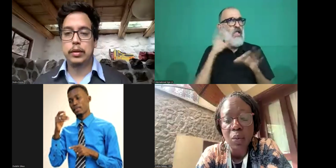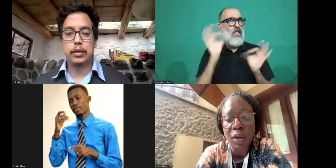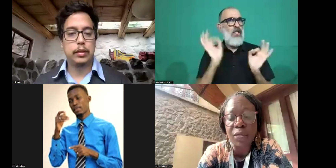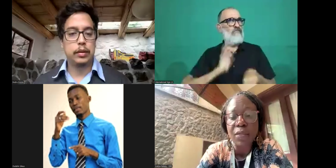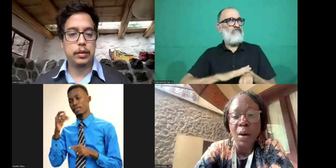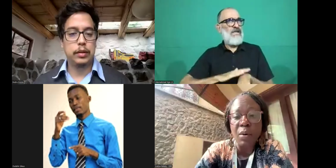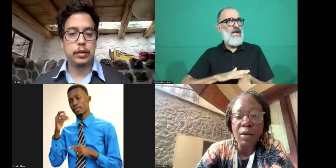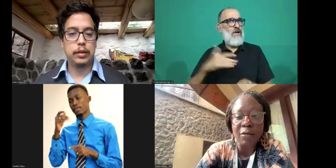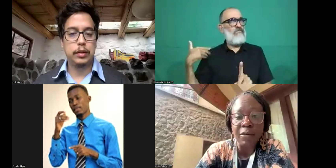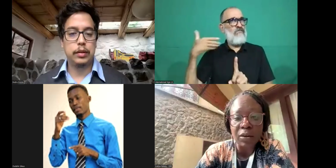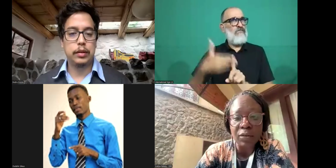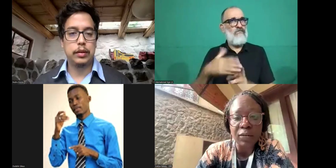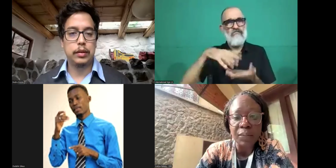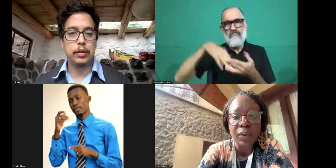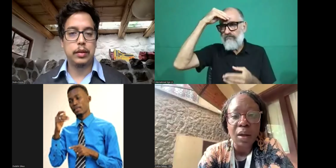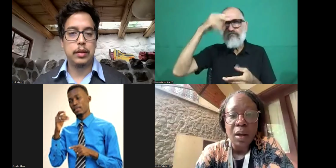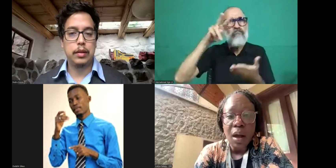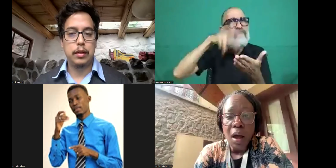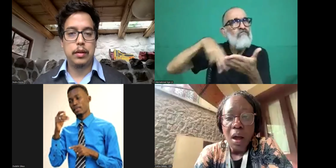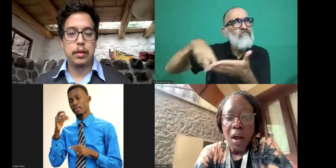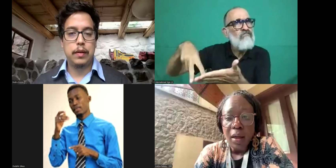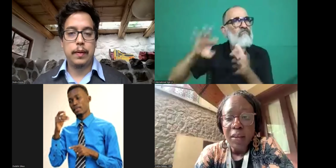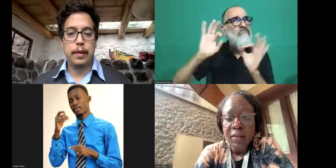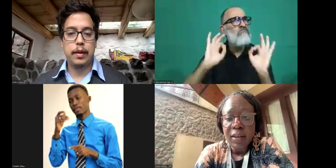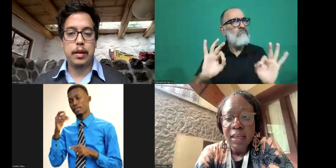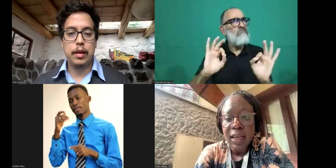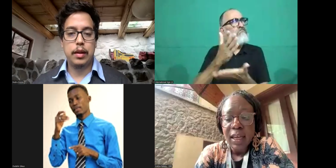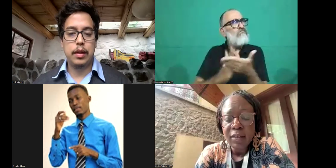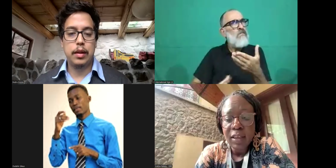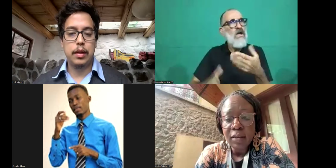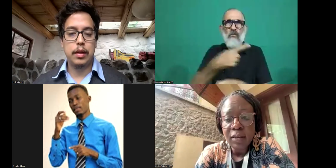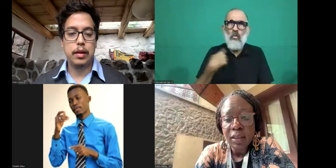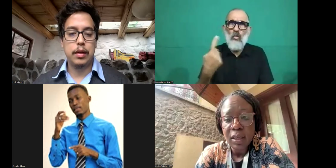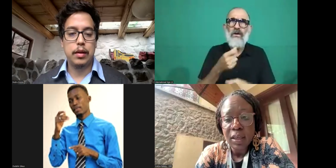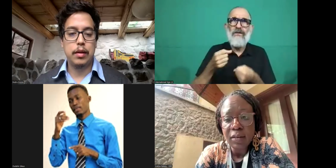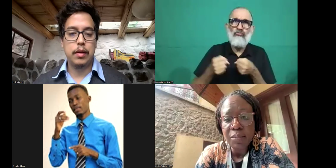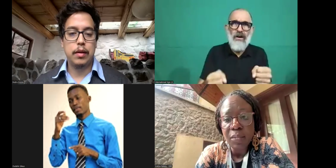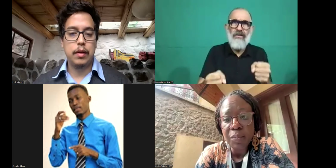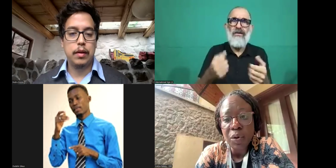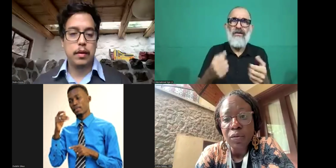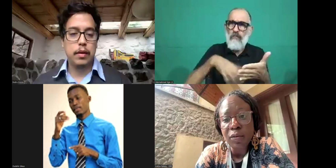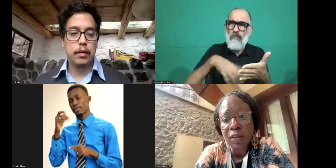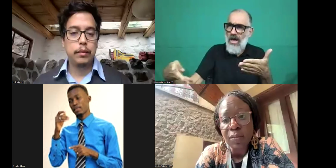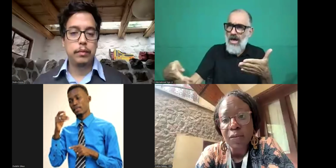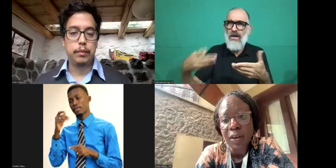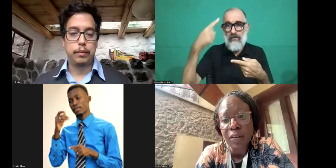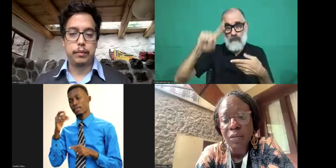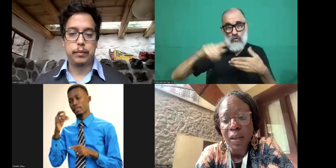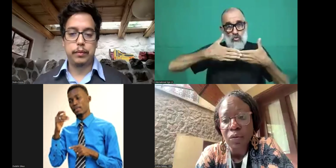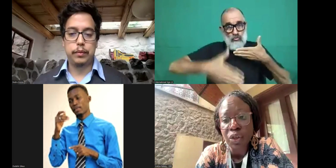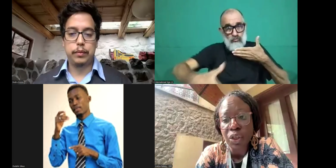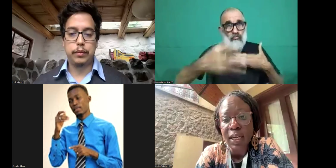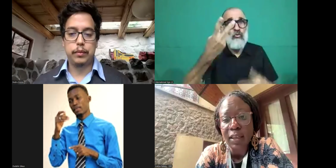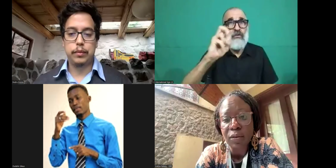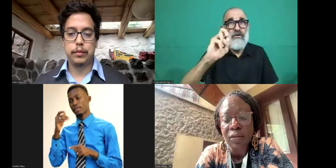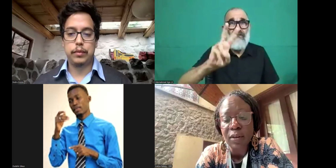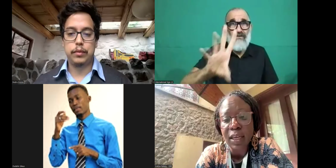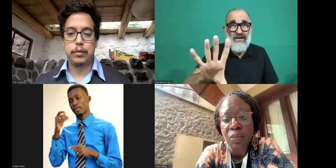work with our values. This learning exchange is the Muse team's first space to